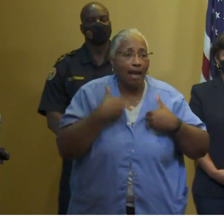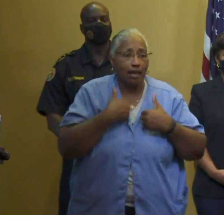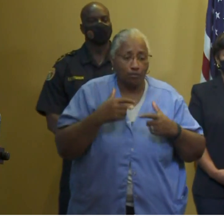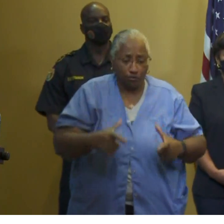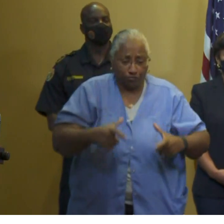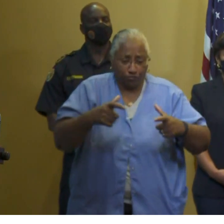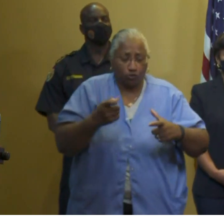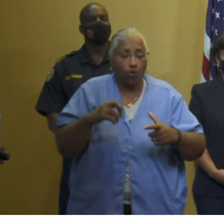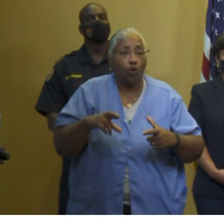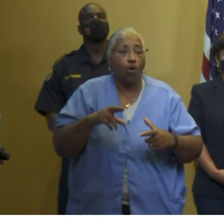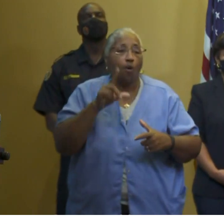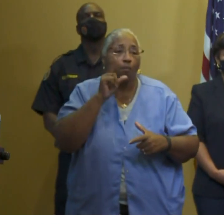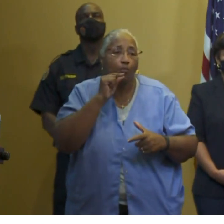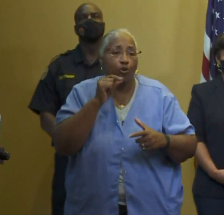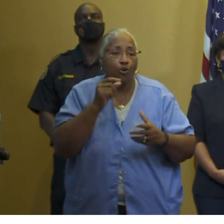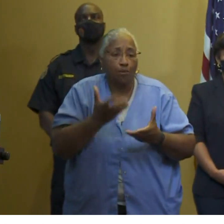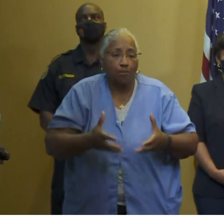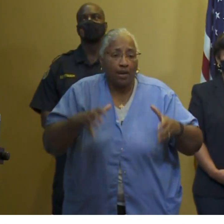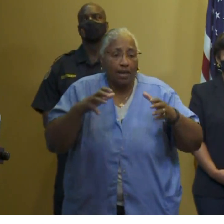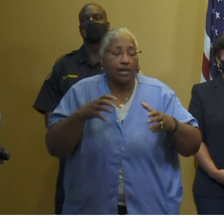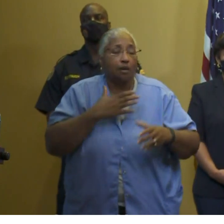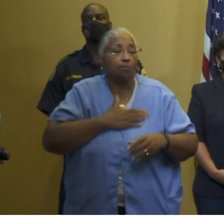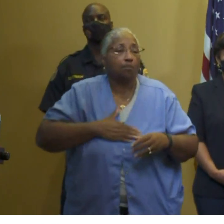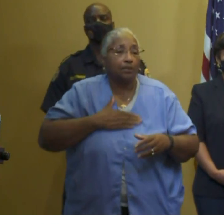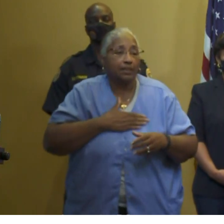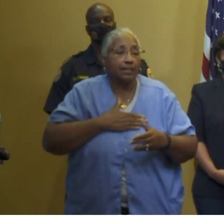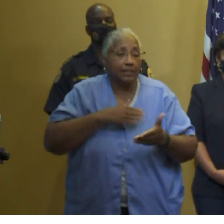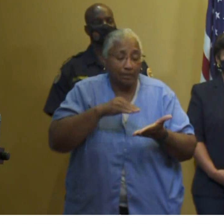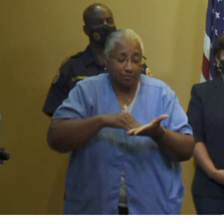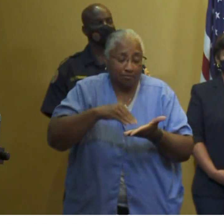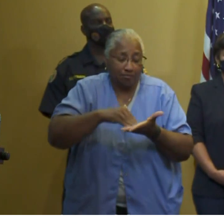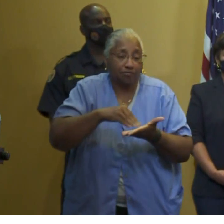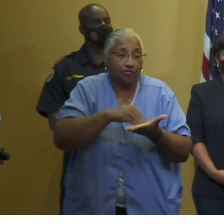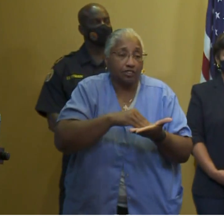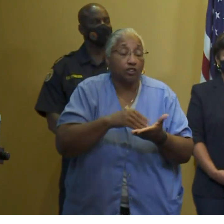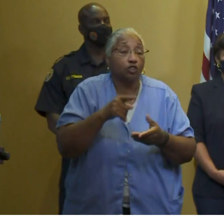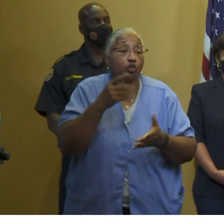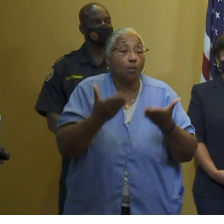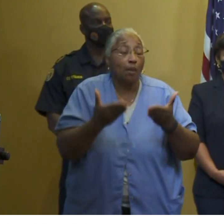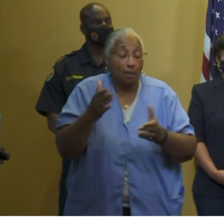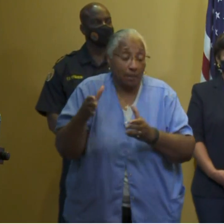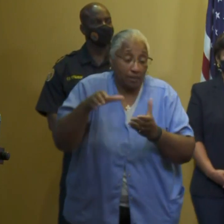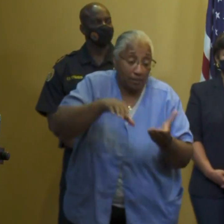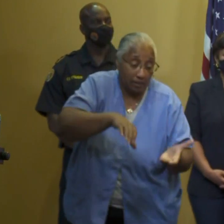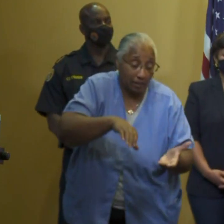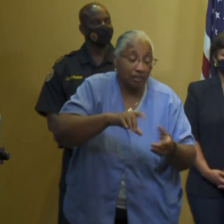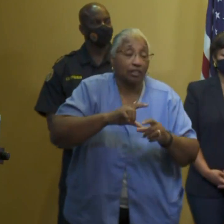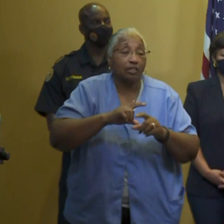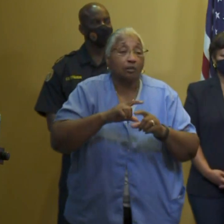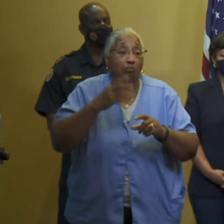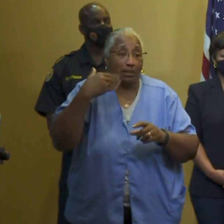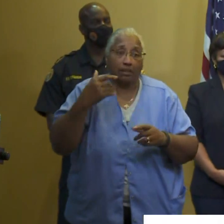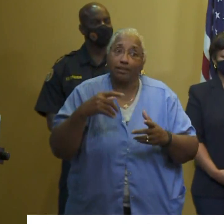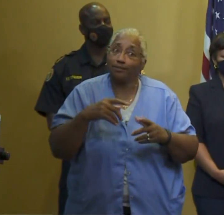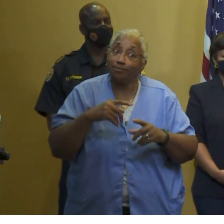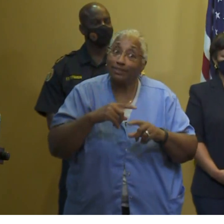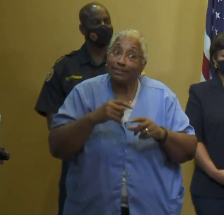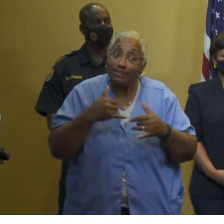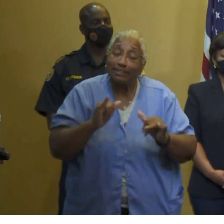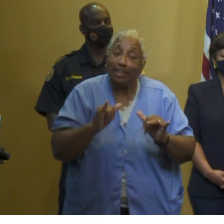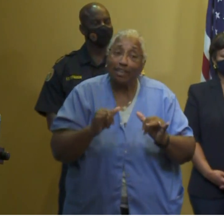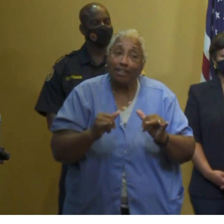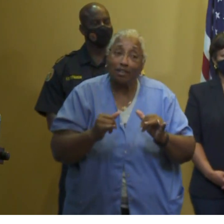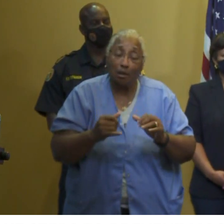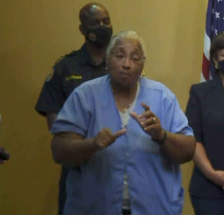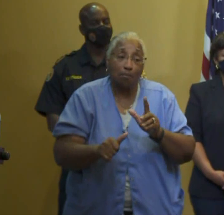Scrub the side of containers with soap and a sponge to remove any mosquito eggs. You may dump it, but they'll still come back. They're resilient little guys. Rain barrels and